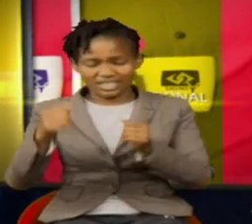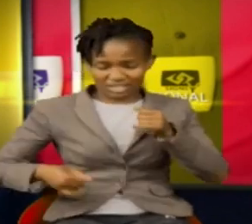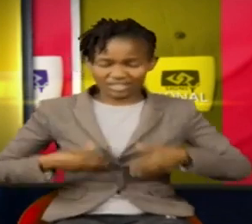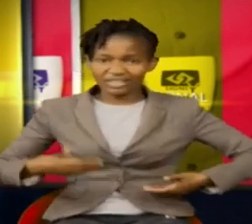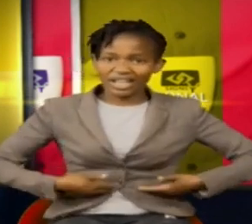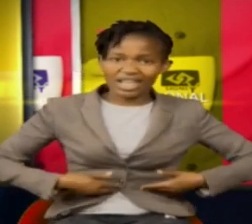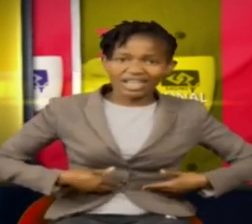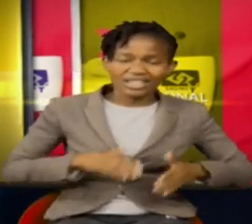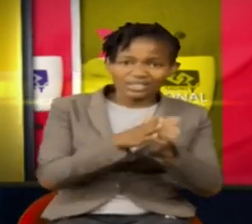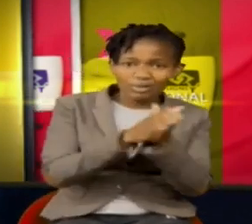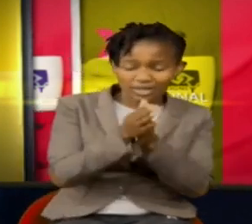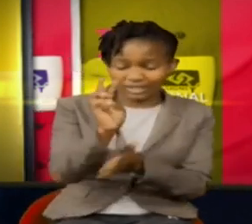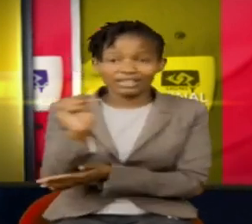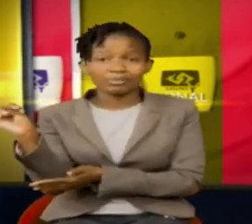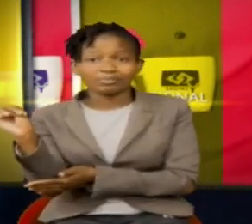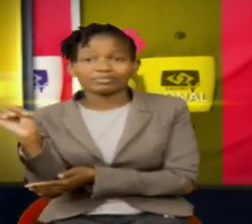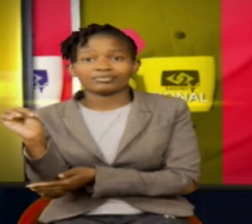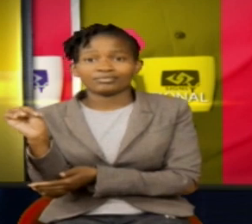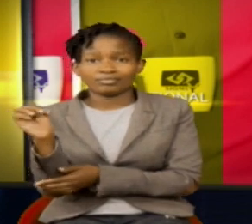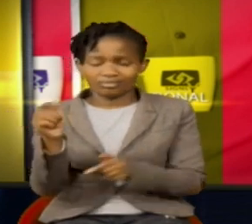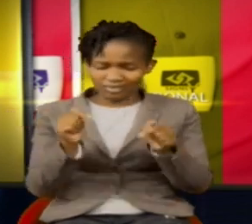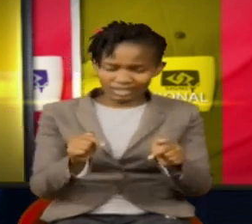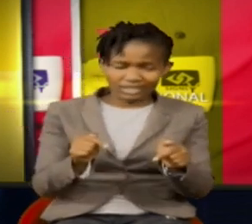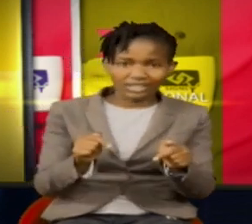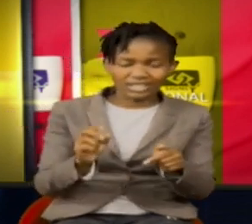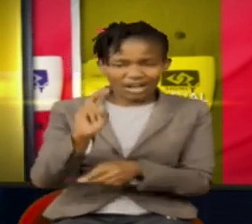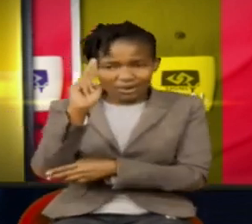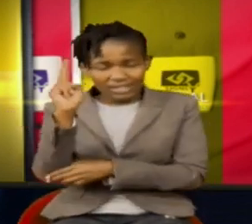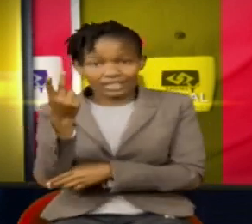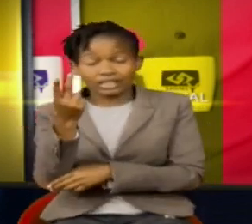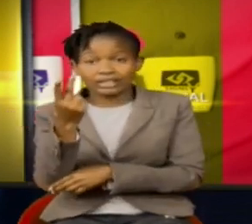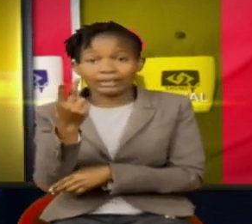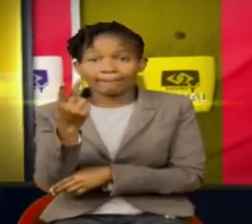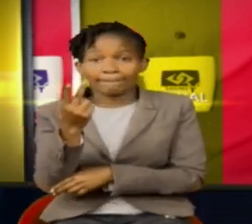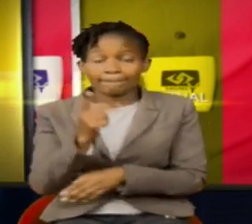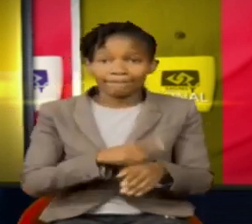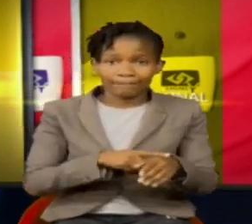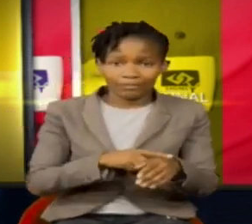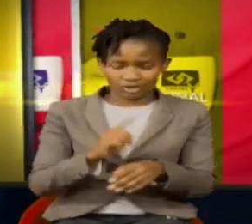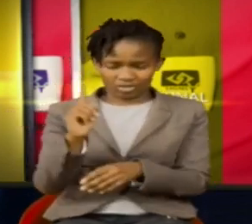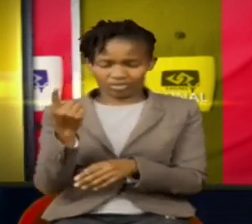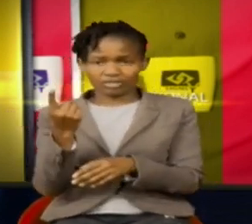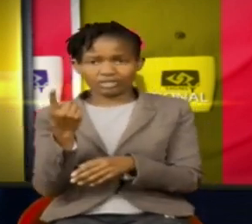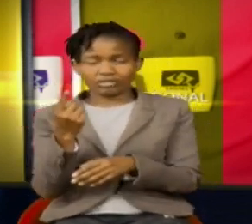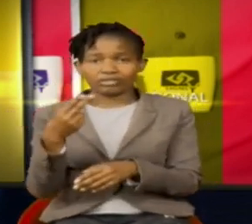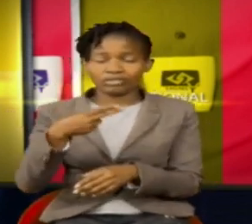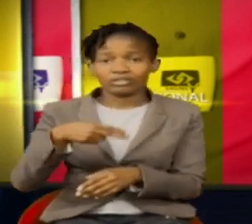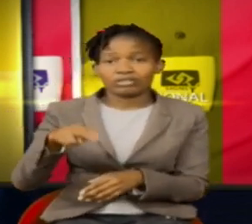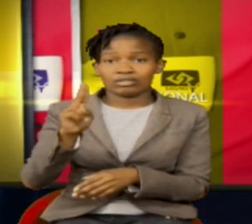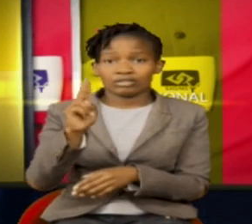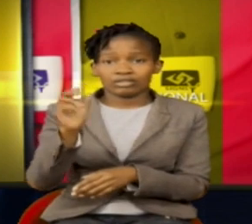know. Entertaining youth, inspiring. Mm. And this actually is our second unveil. Okay. So our first one was Hustle Yako, that we kicked